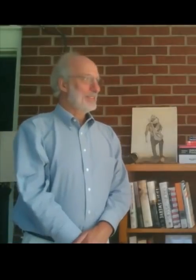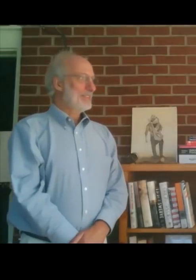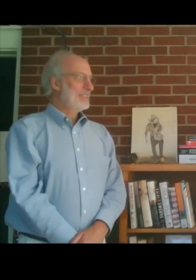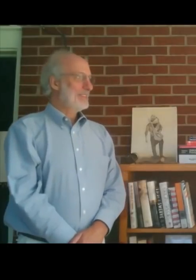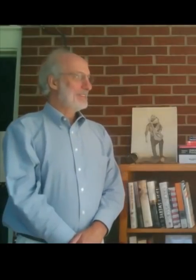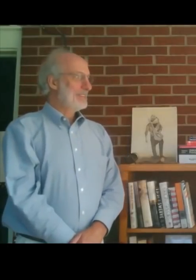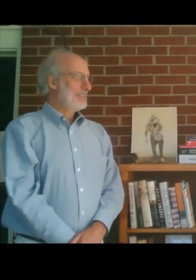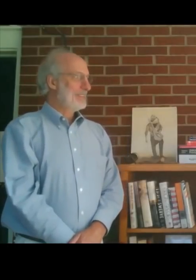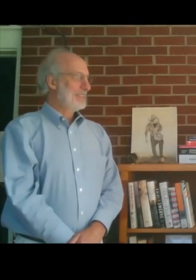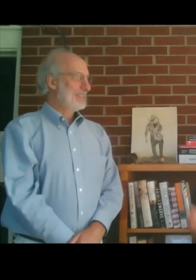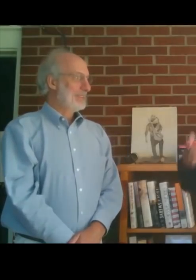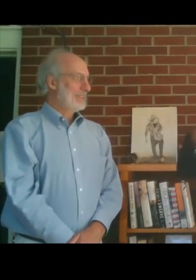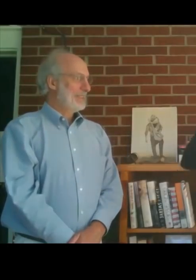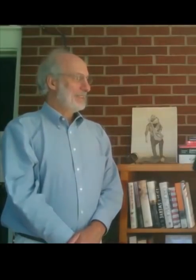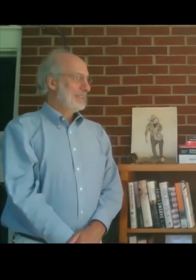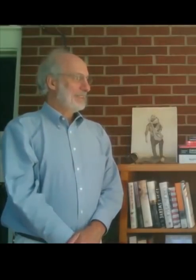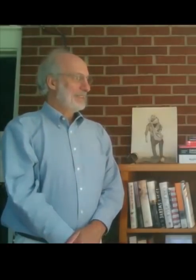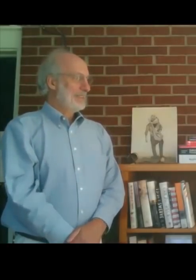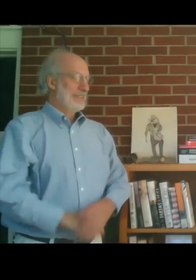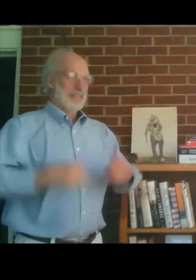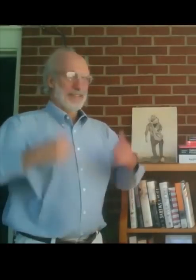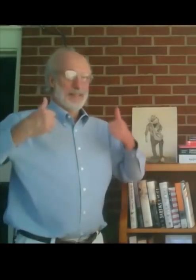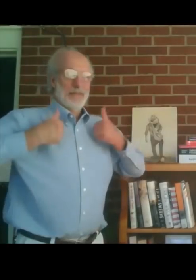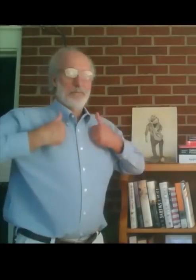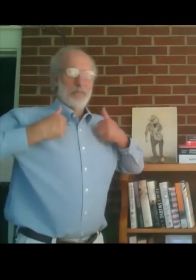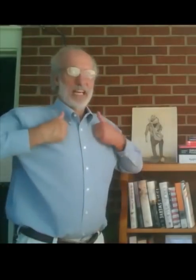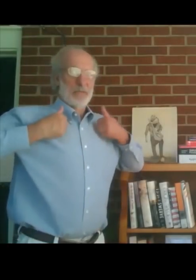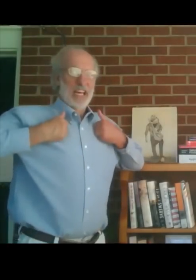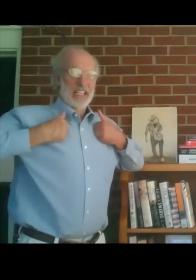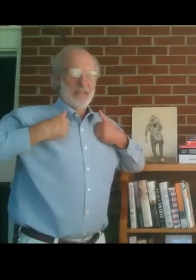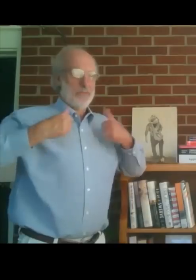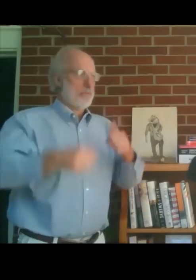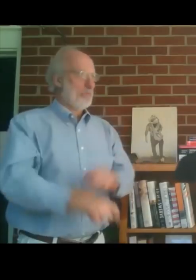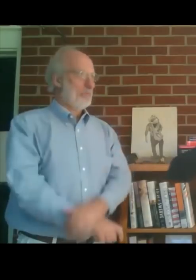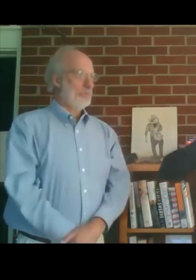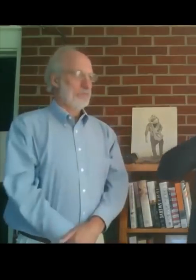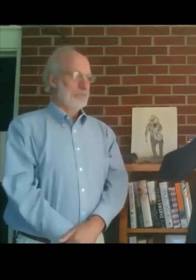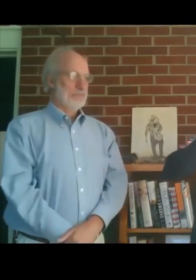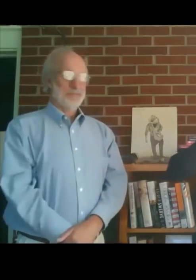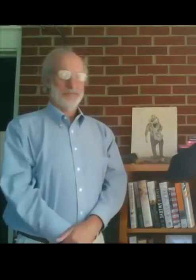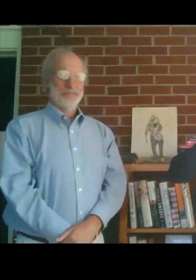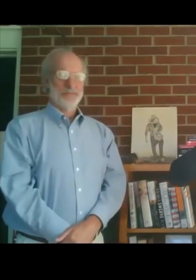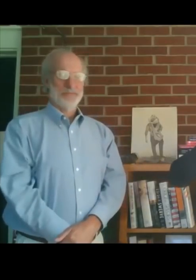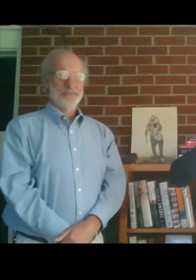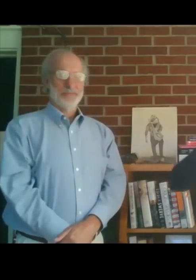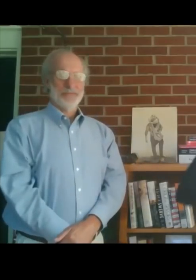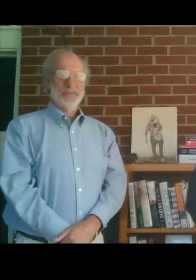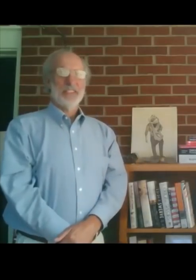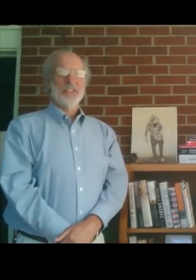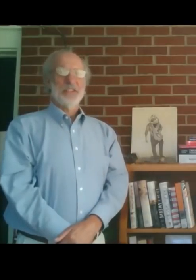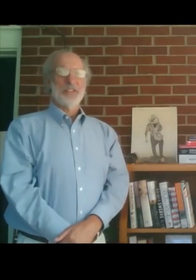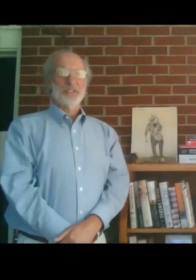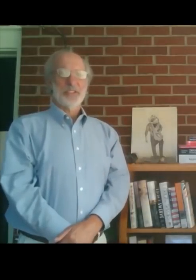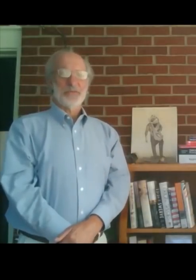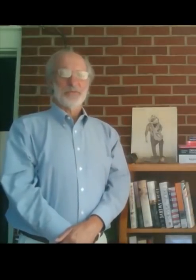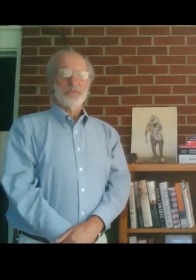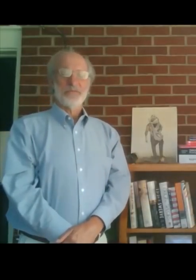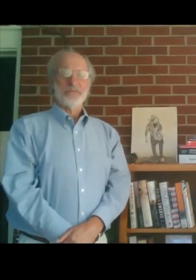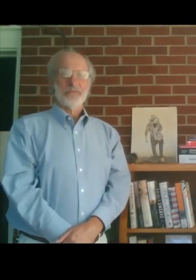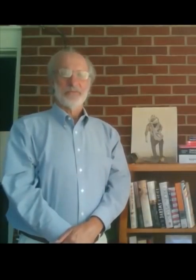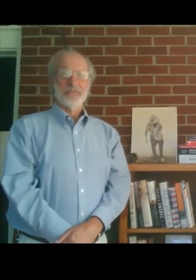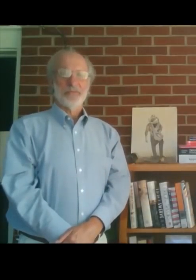Next, we have backpack. Backpack. Backpack. Backpack. Your